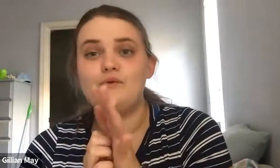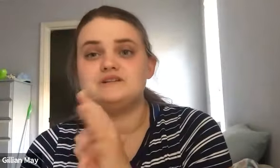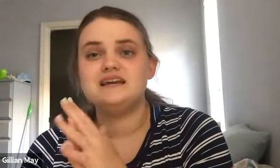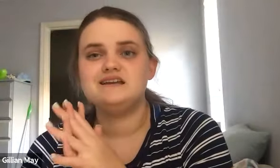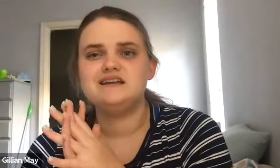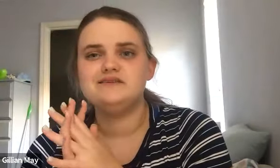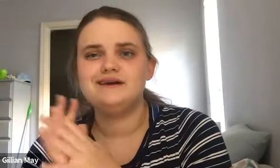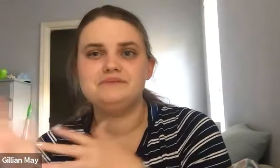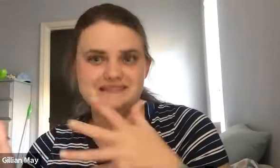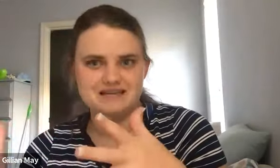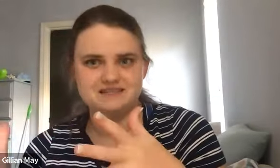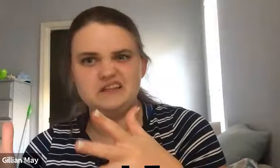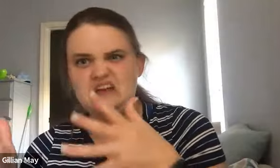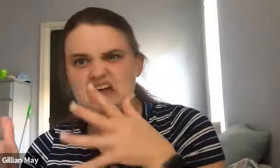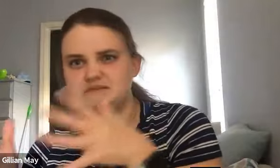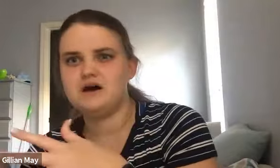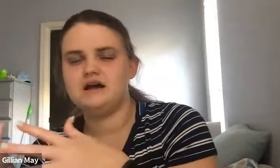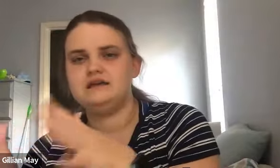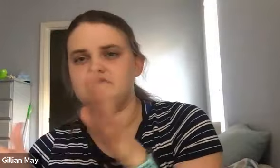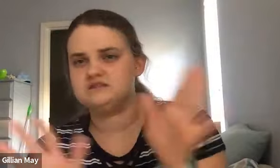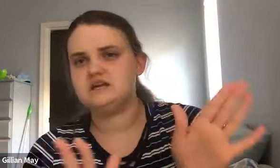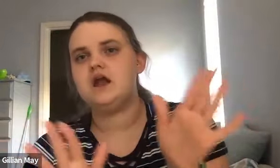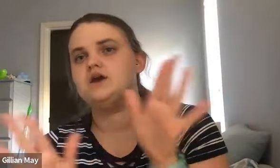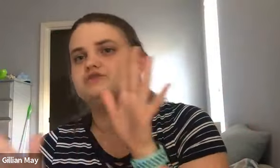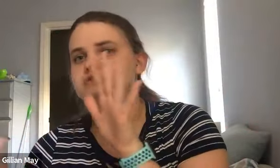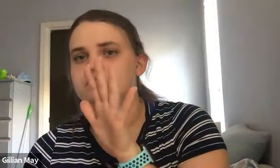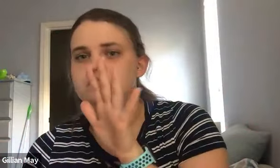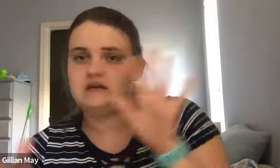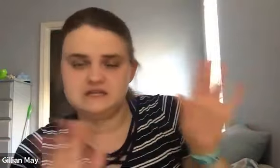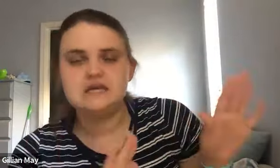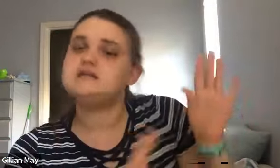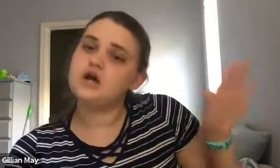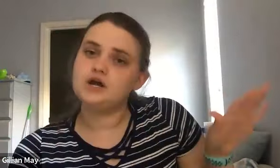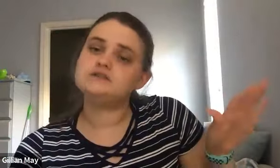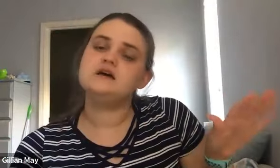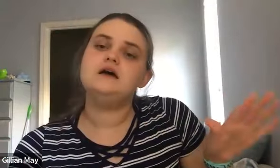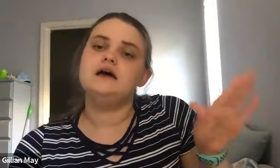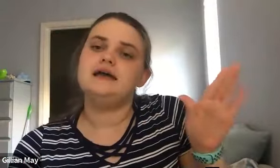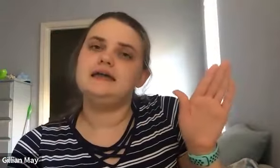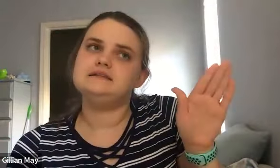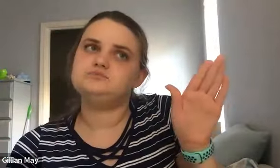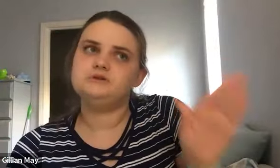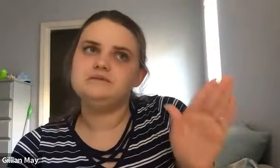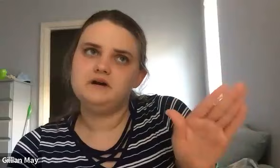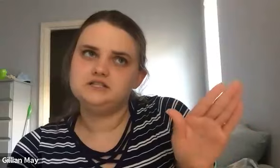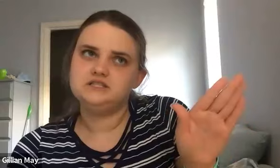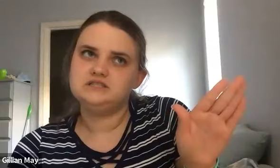for saying anything like possessive, like that's mine, that's theirs, that's his, hers, it's pretty much